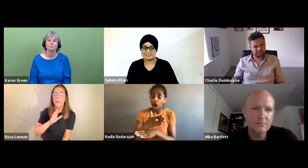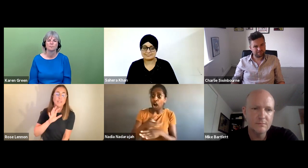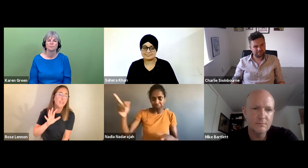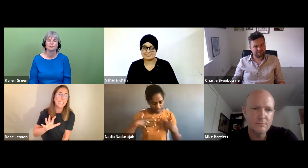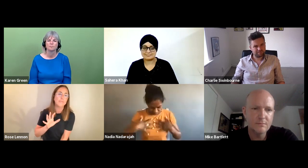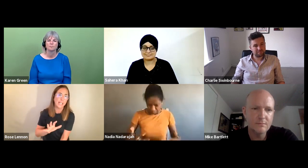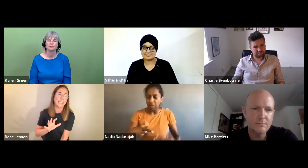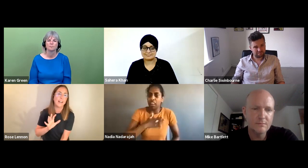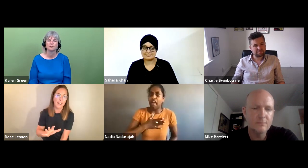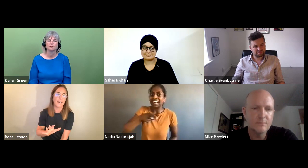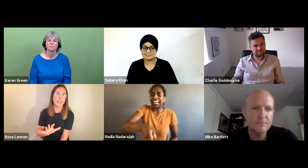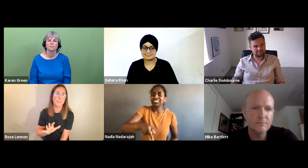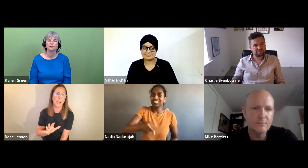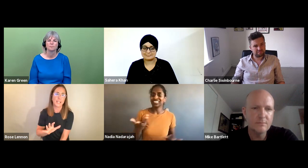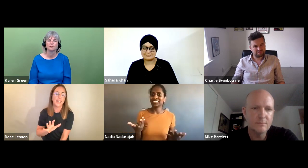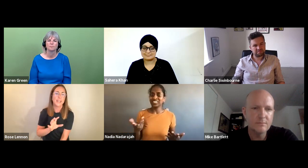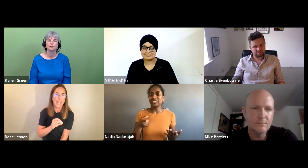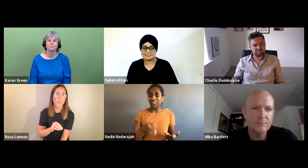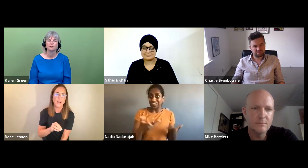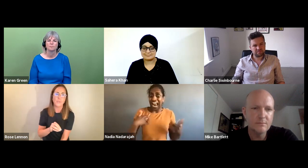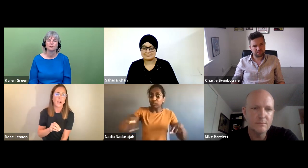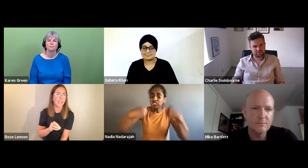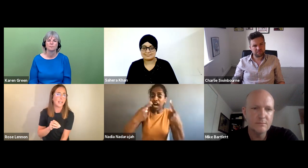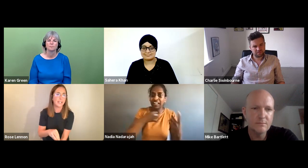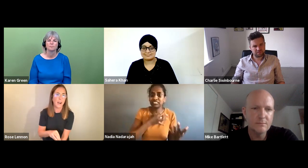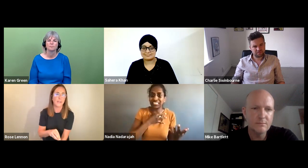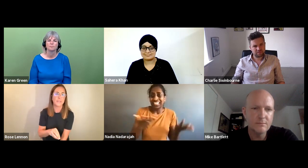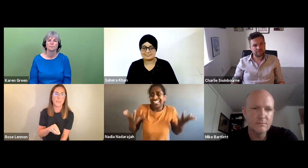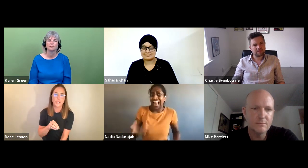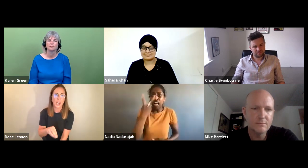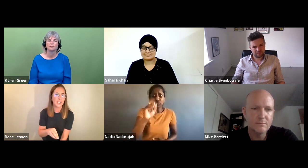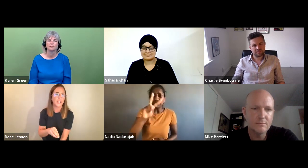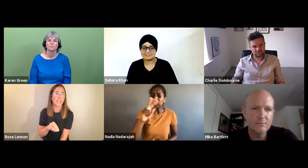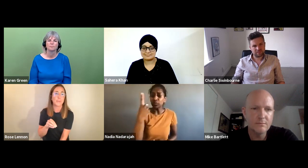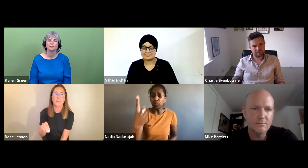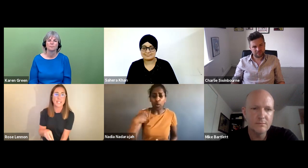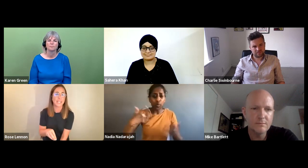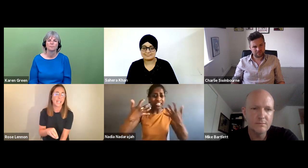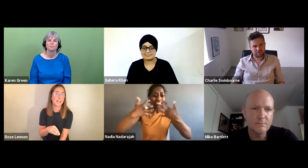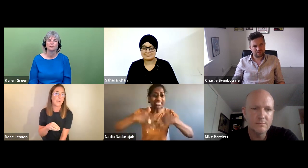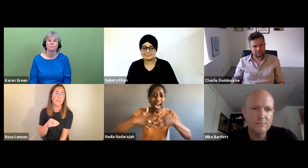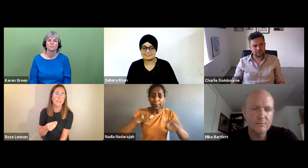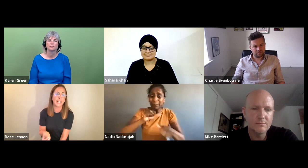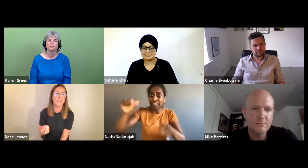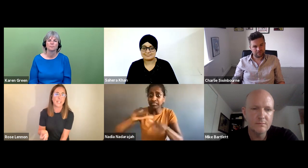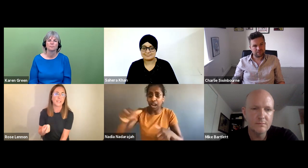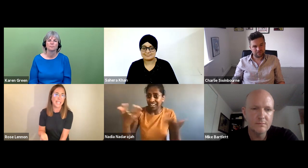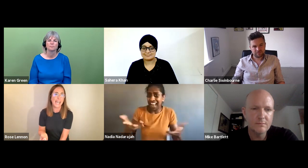mean, it's really, really hard, but that way of working I loved. It was challenging, it was risky, but I really feel